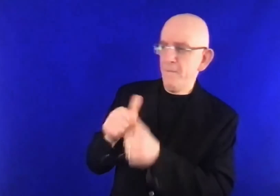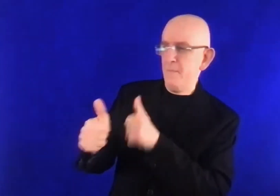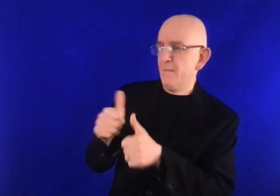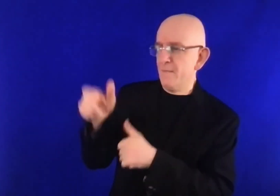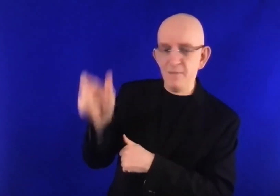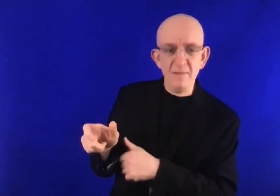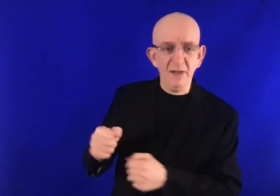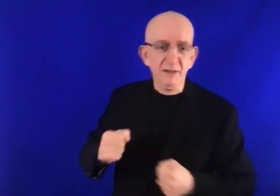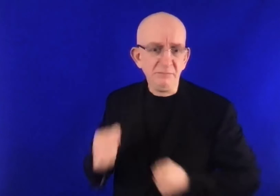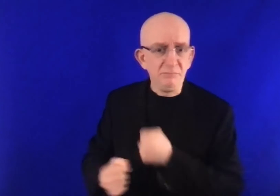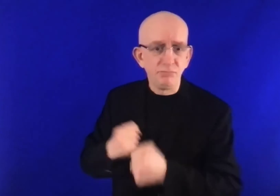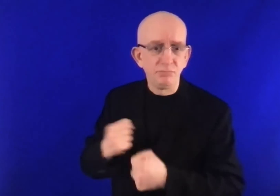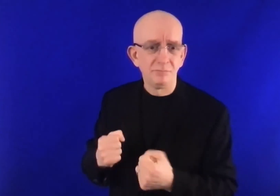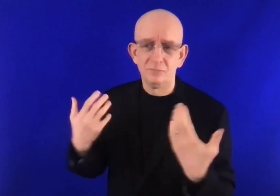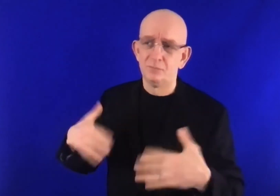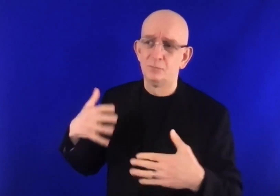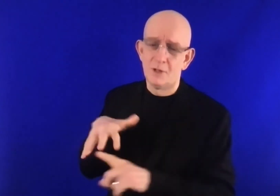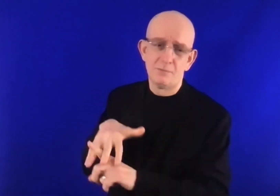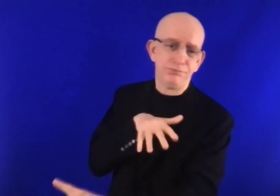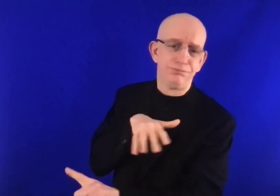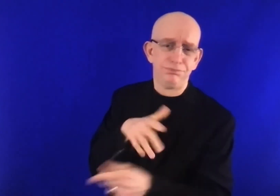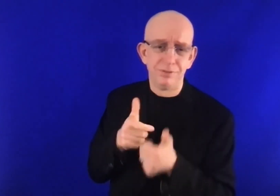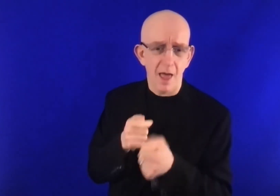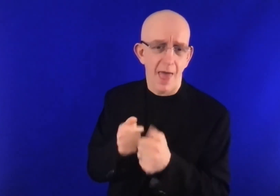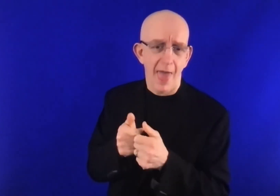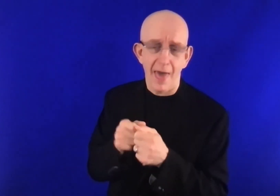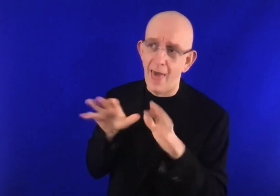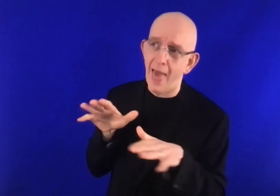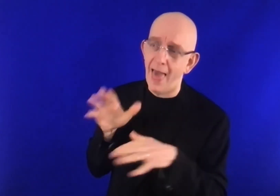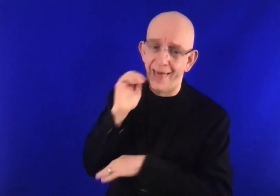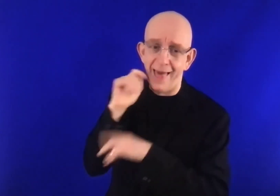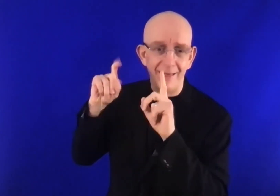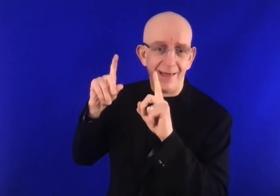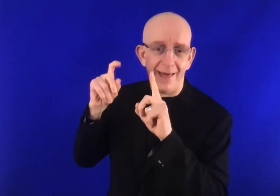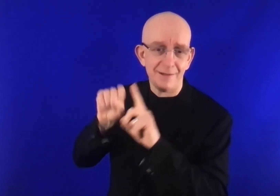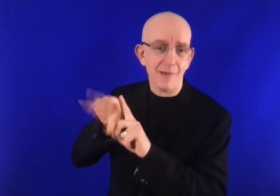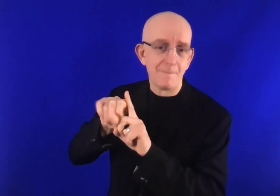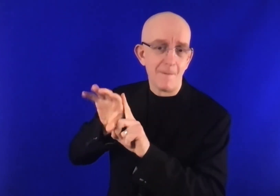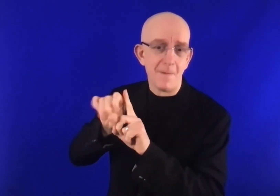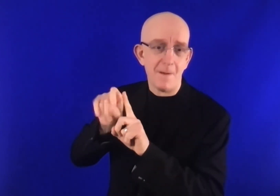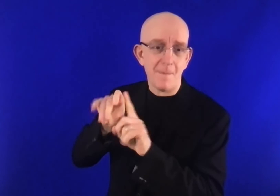athlete don't. They don't even have enough media coverage.